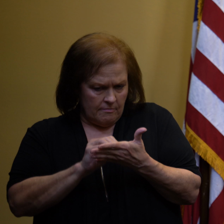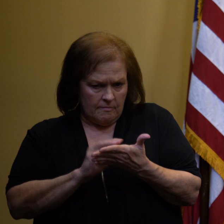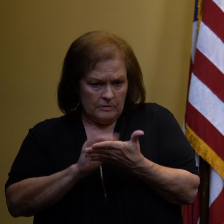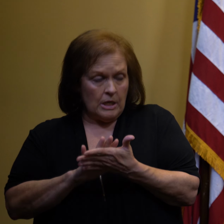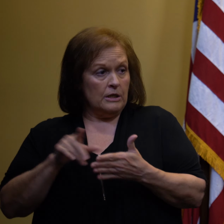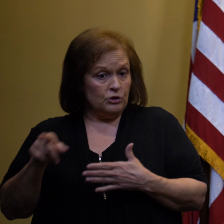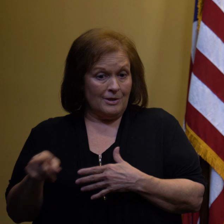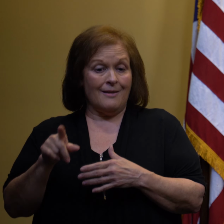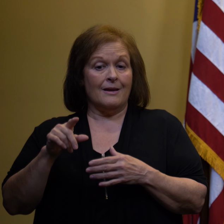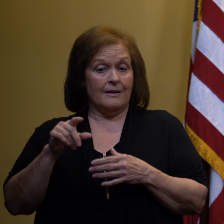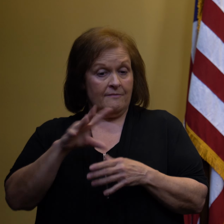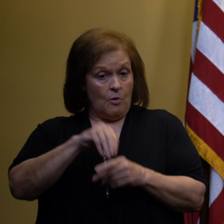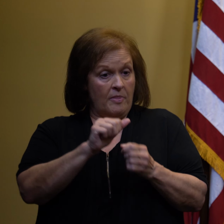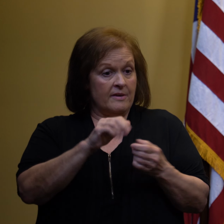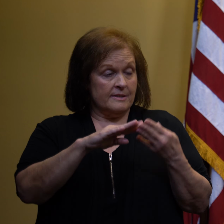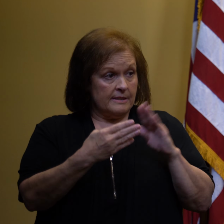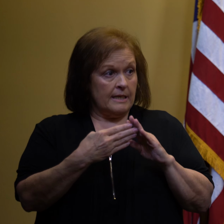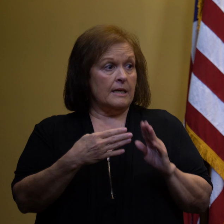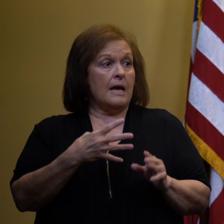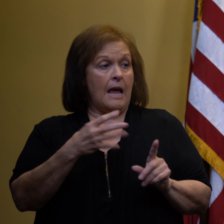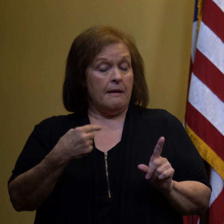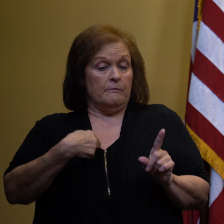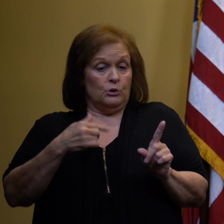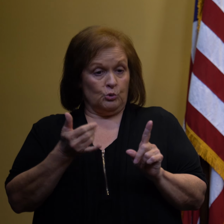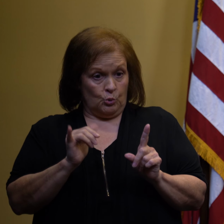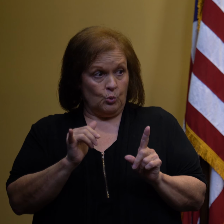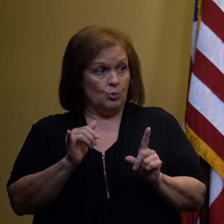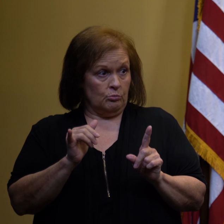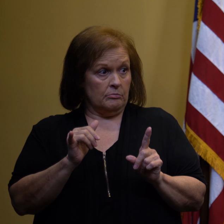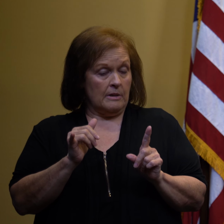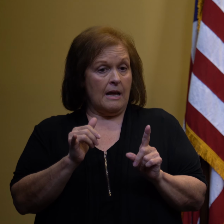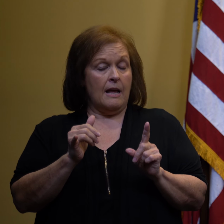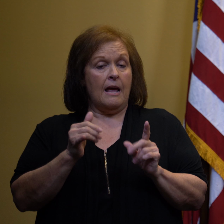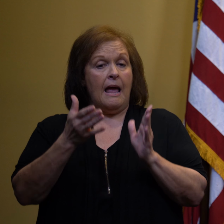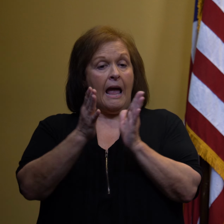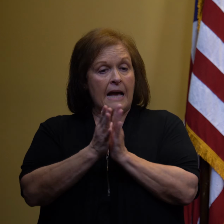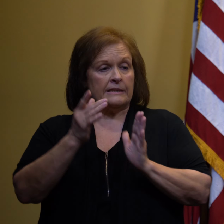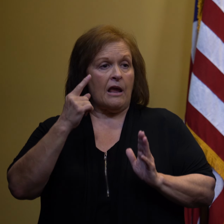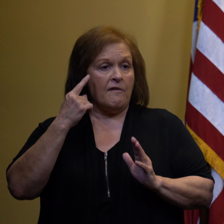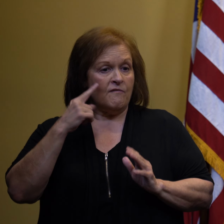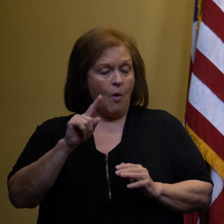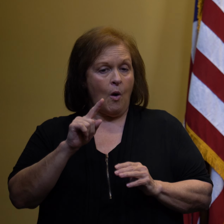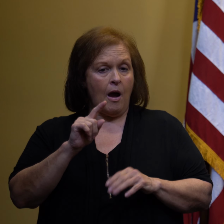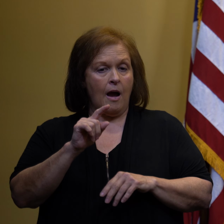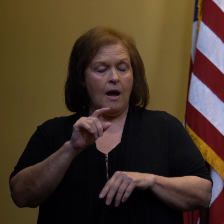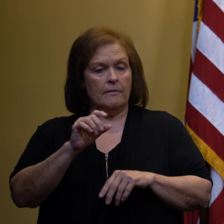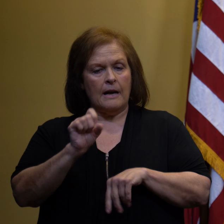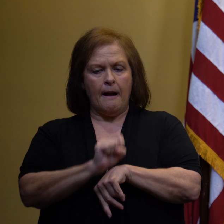behalf of the city, has done that, and of course I have as well. You know, asking for Operation